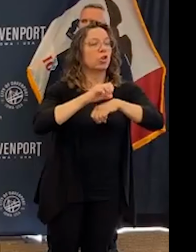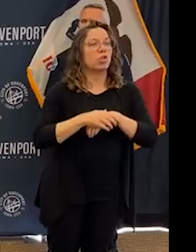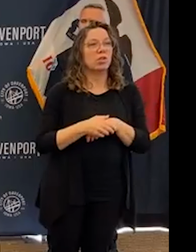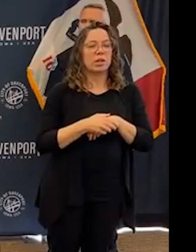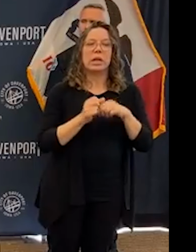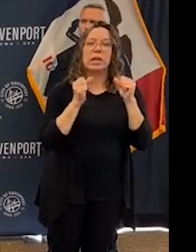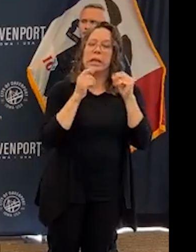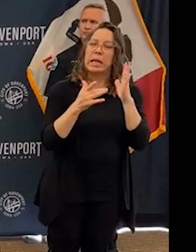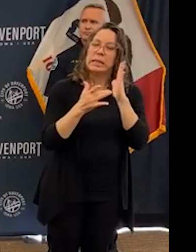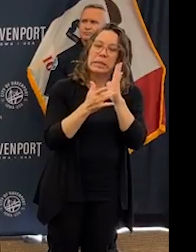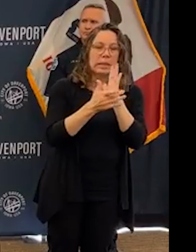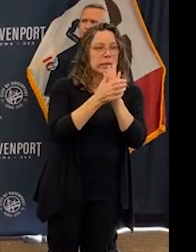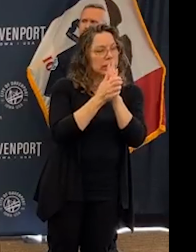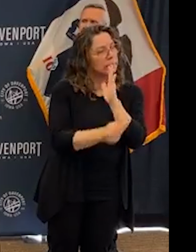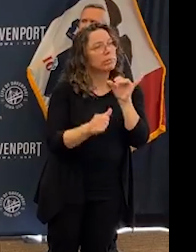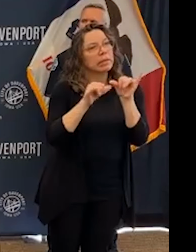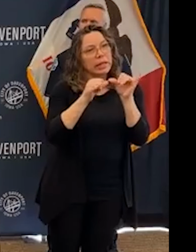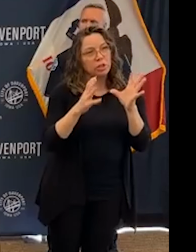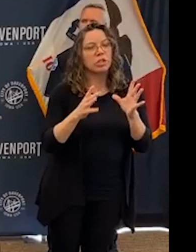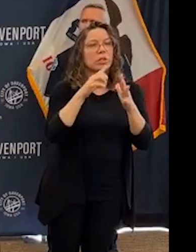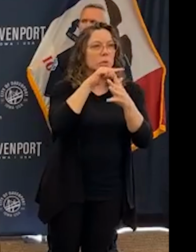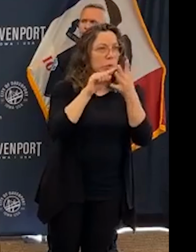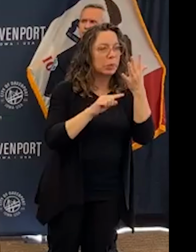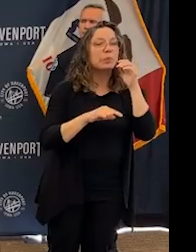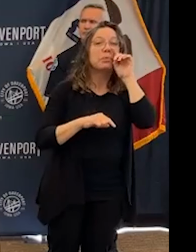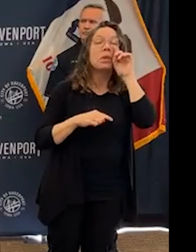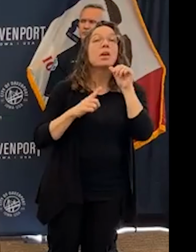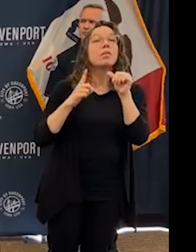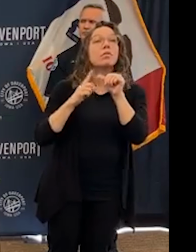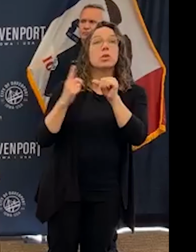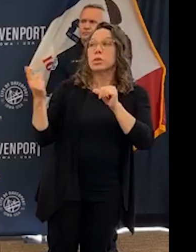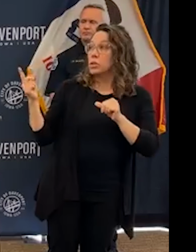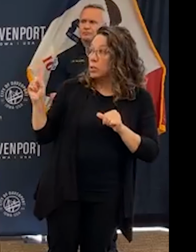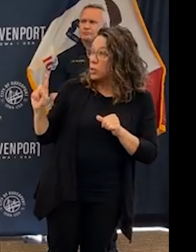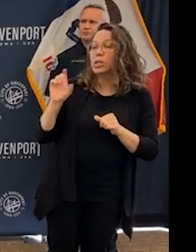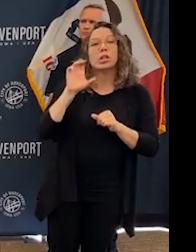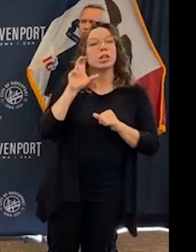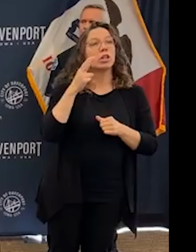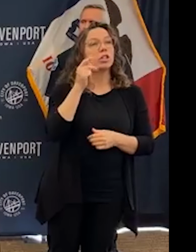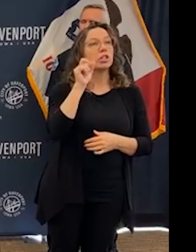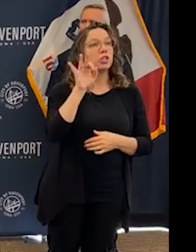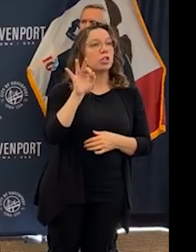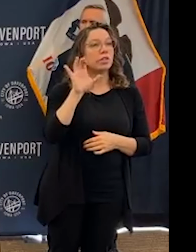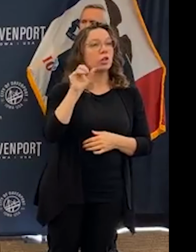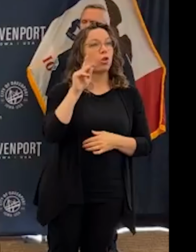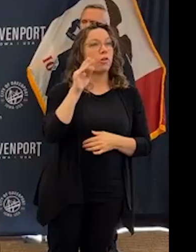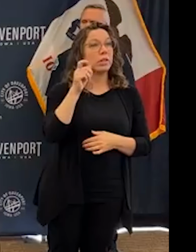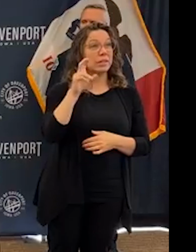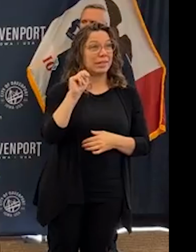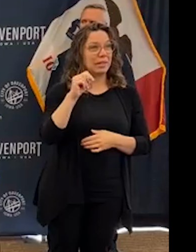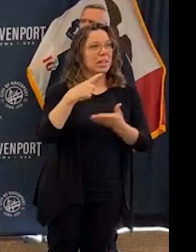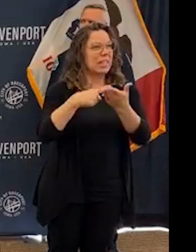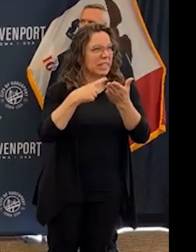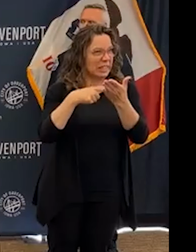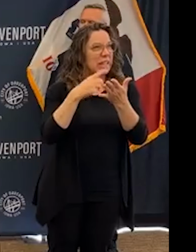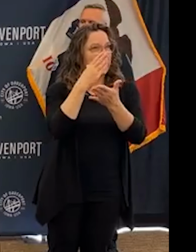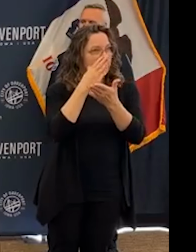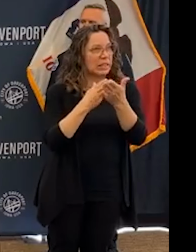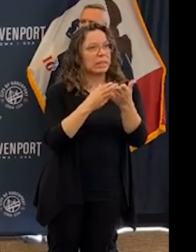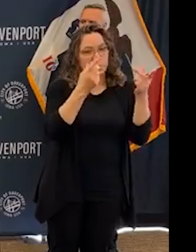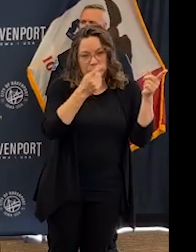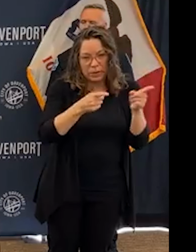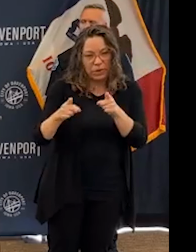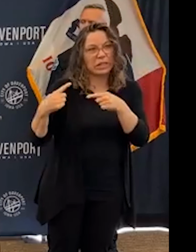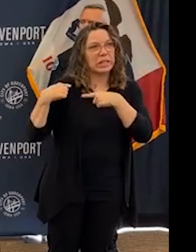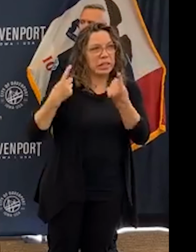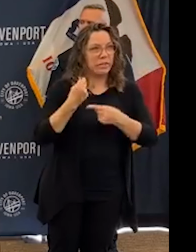technical folks. So we're going to talk about that here. So first I'll have Chief Carlson talk about some timeline and things that we've moved forward the